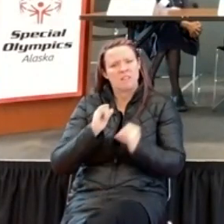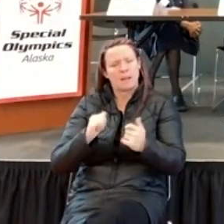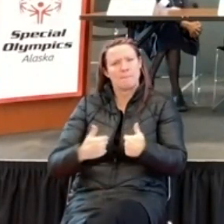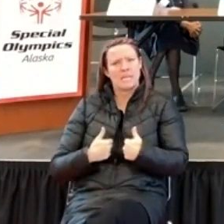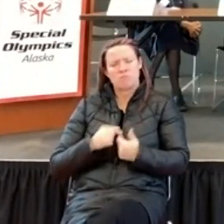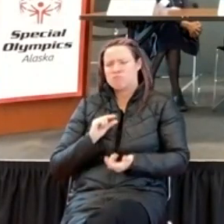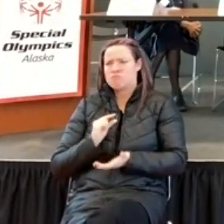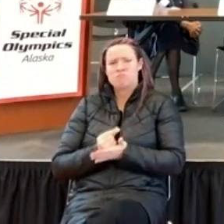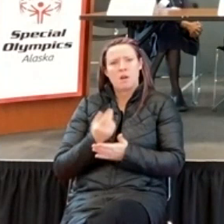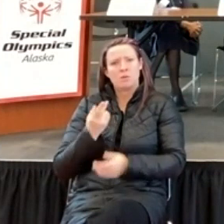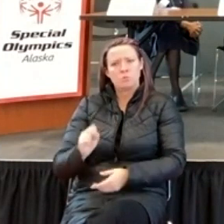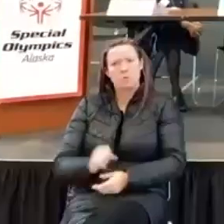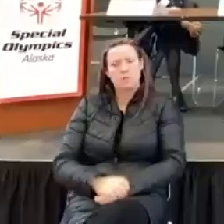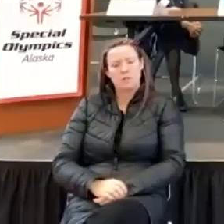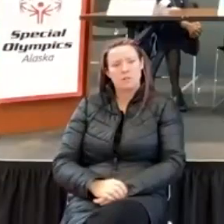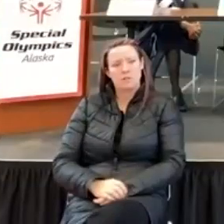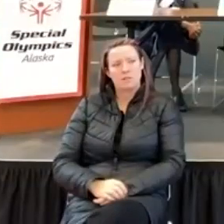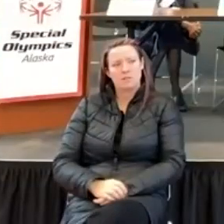did.